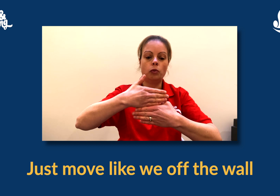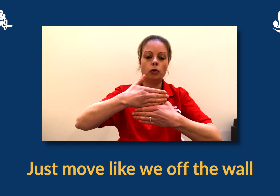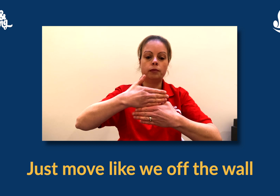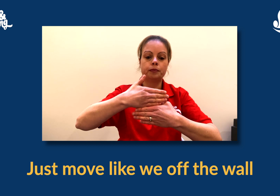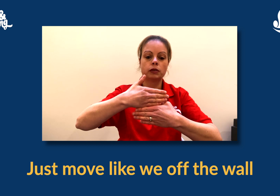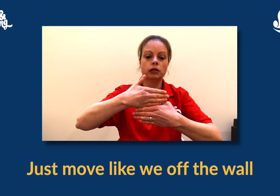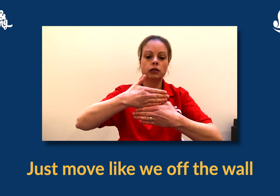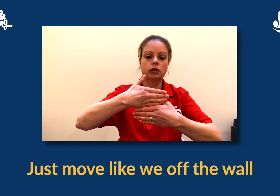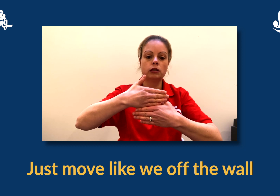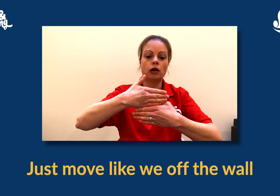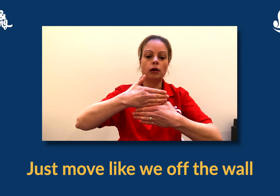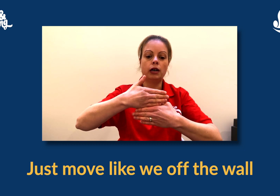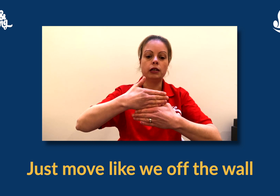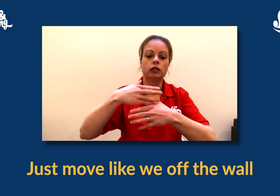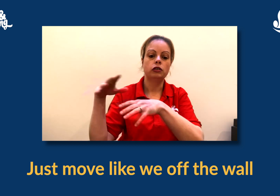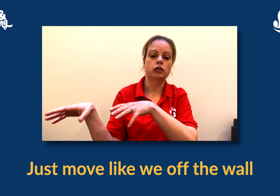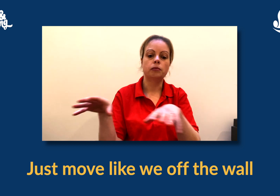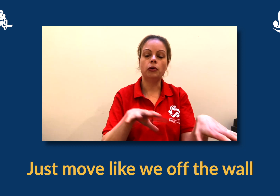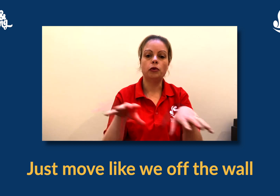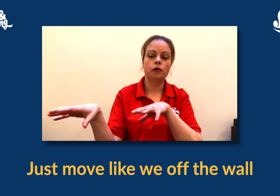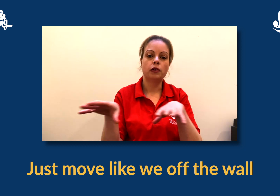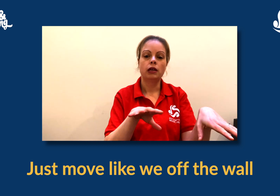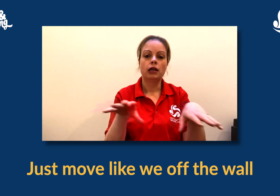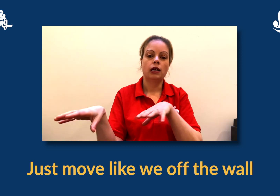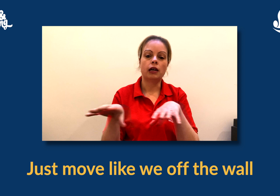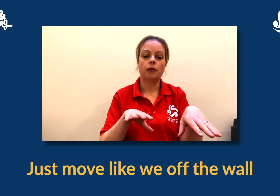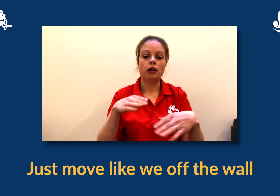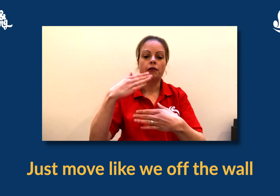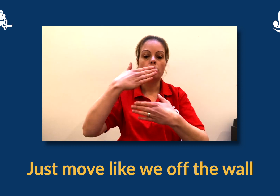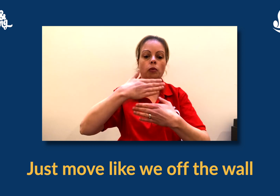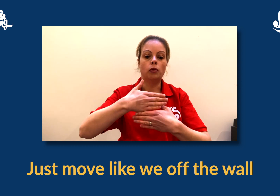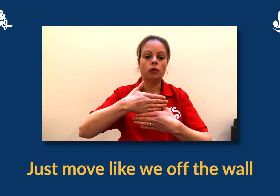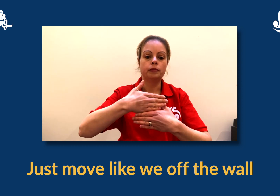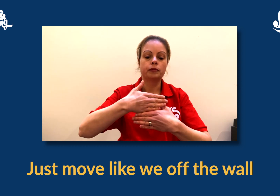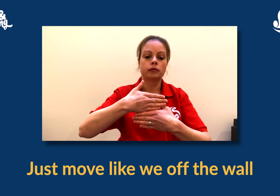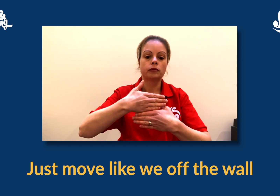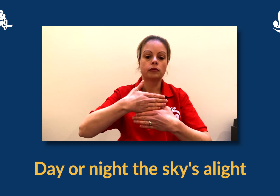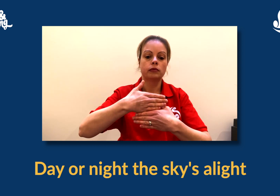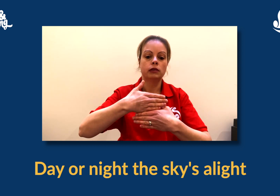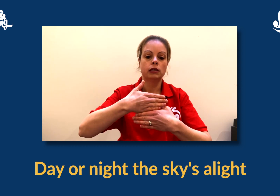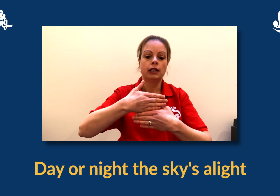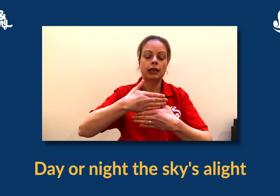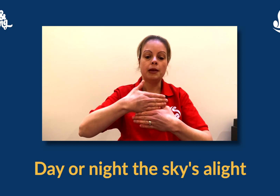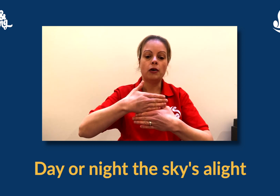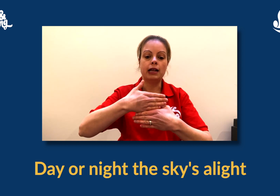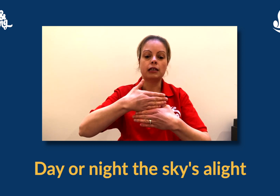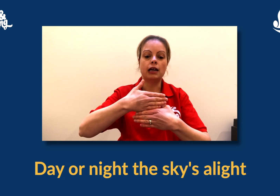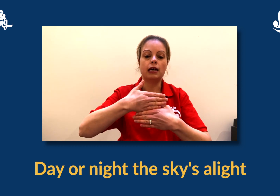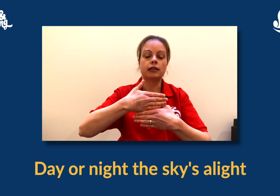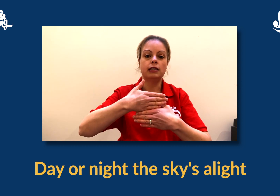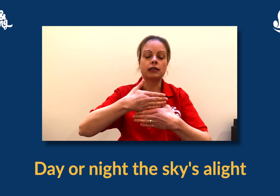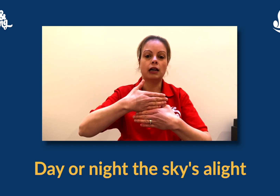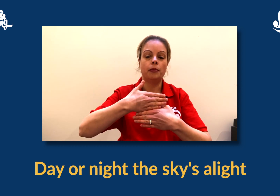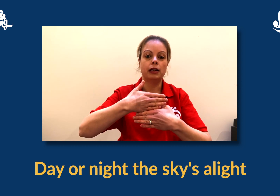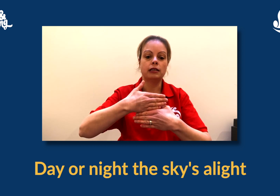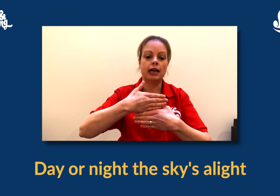Okay, like a wall. So the whole line, just move like we off the wall. Keep your hands like that,